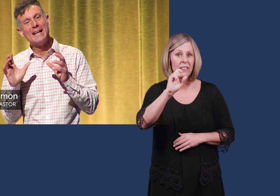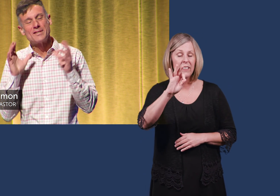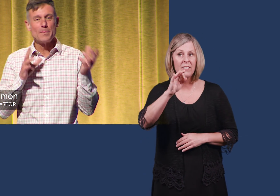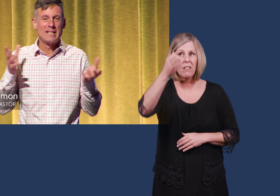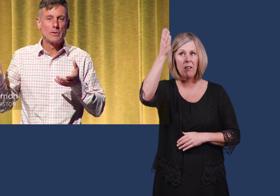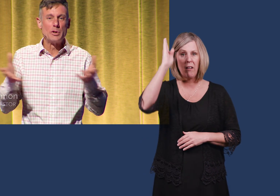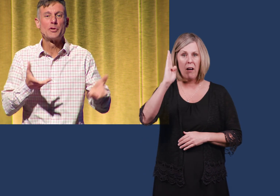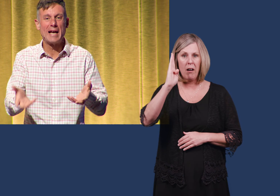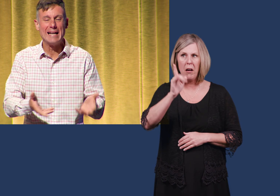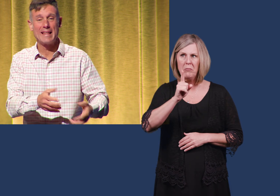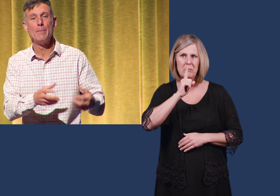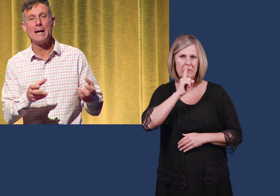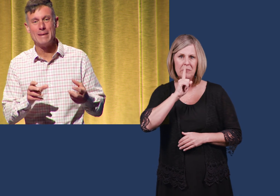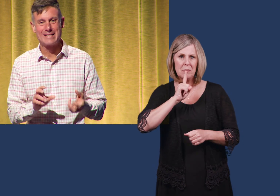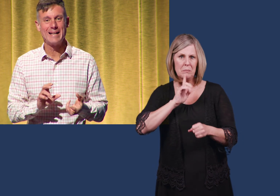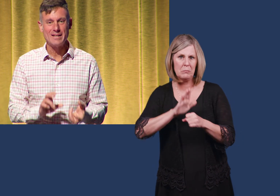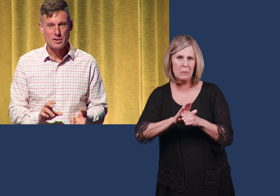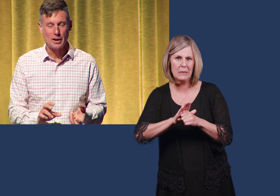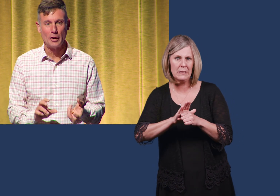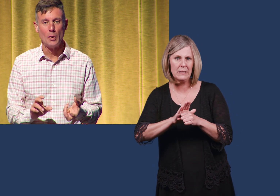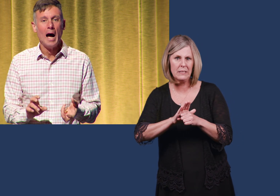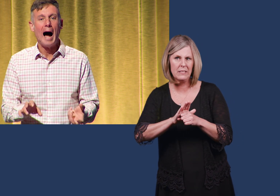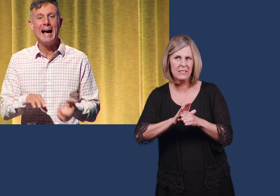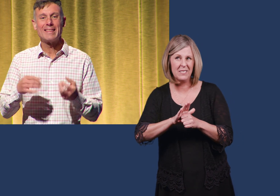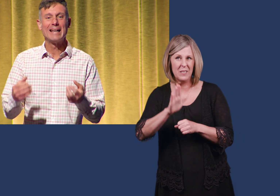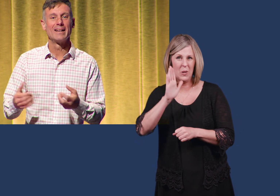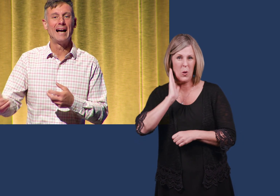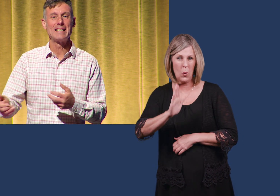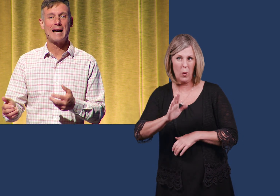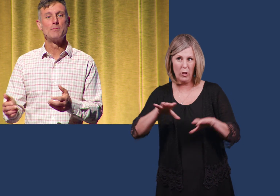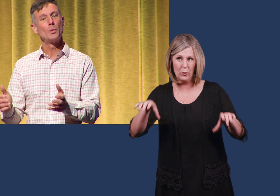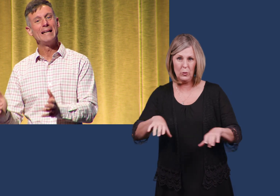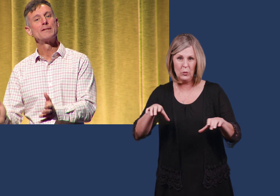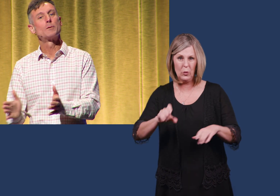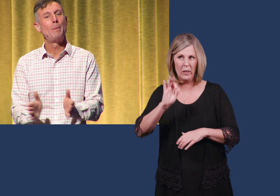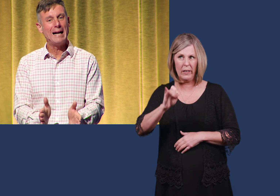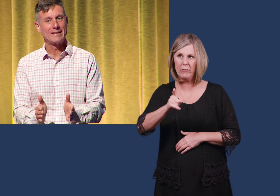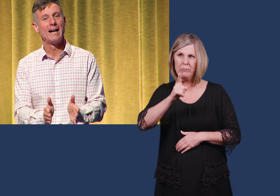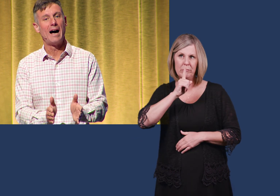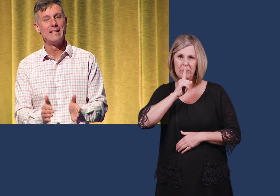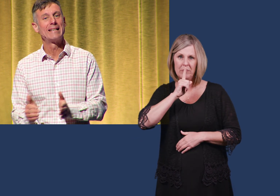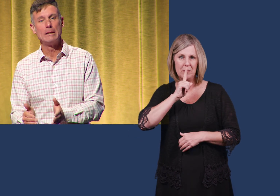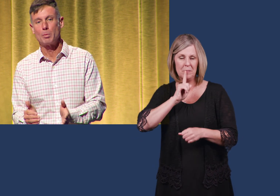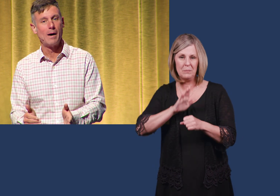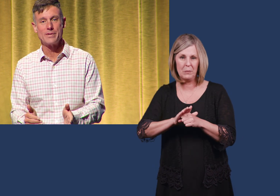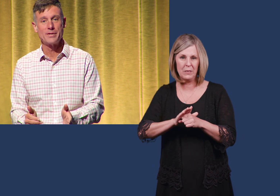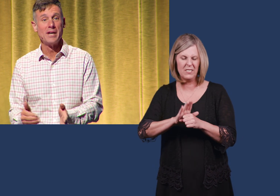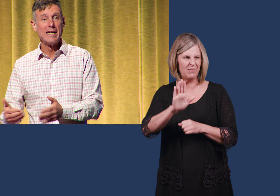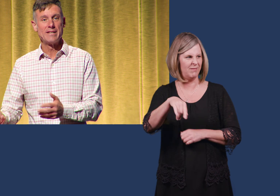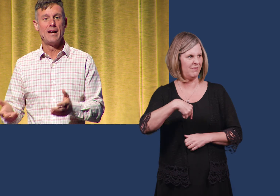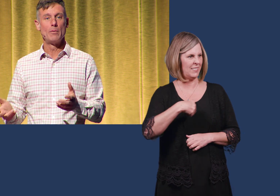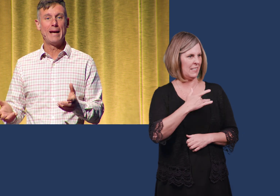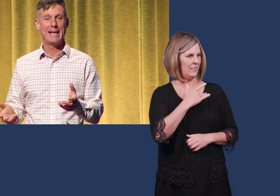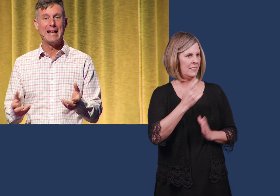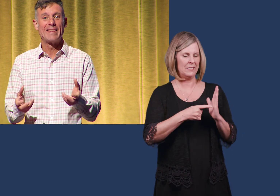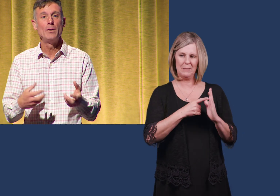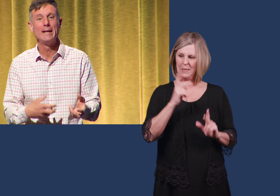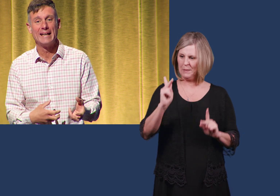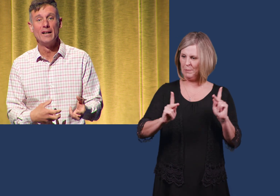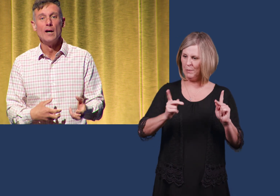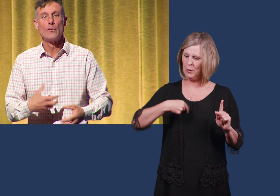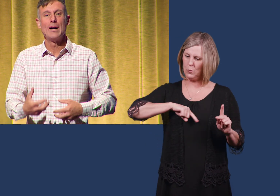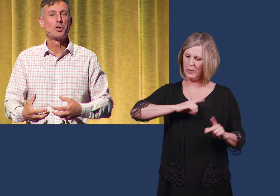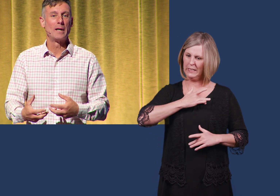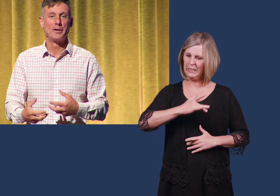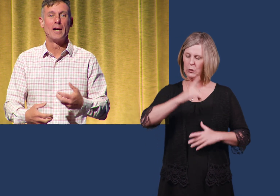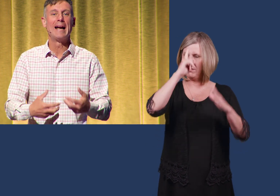And while in some sense when you say it that might make sense to you, I think a lot of times we expect God to keep promises He's never made, and then we